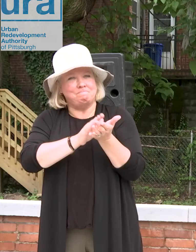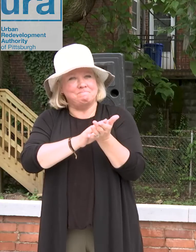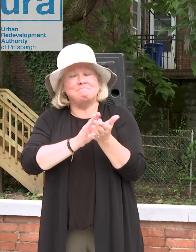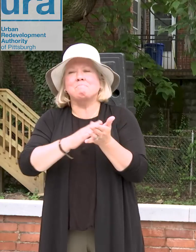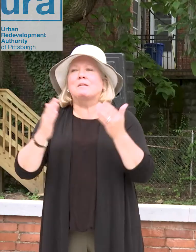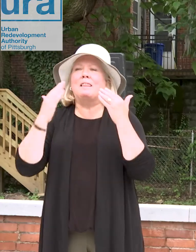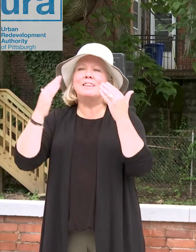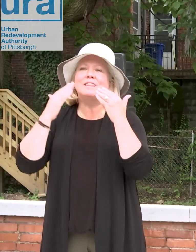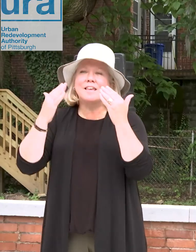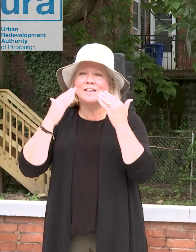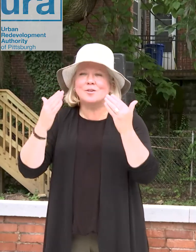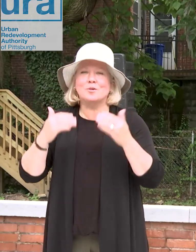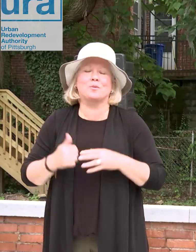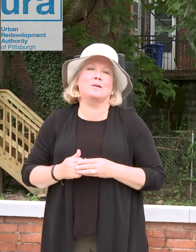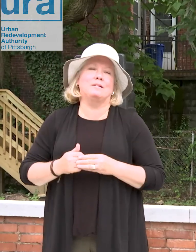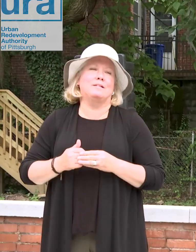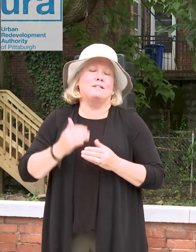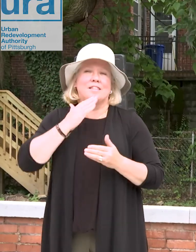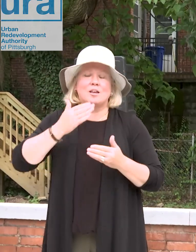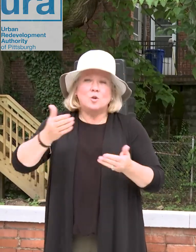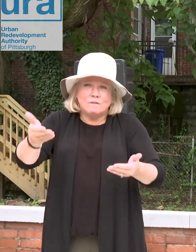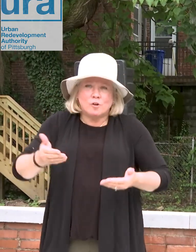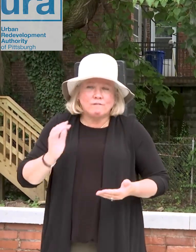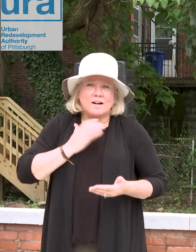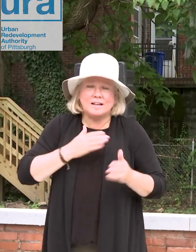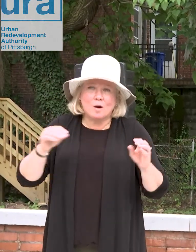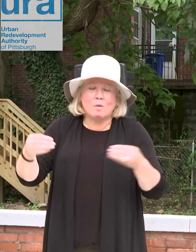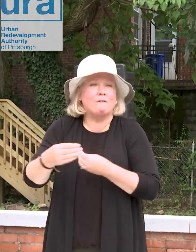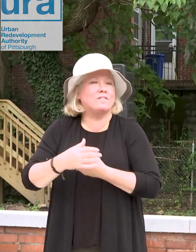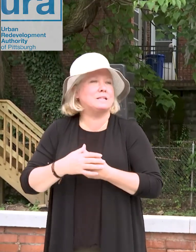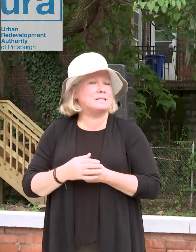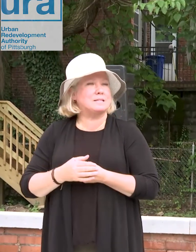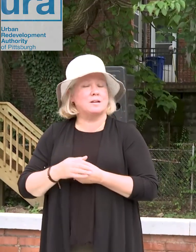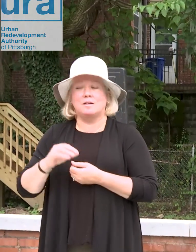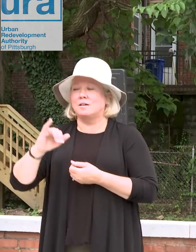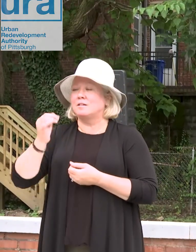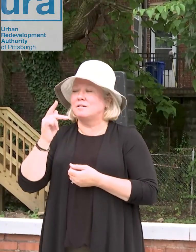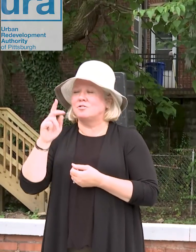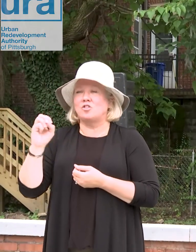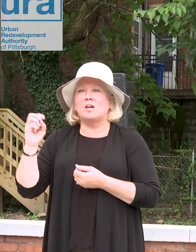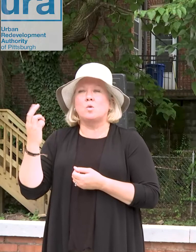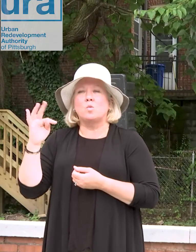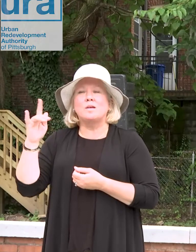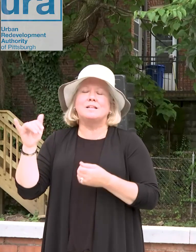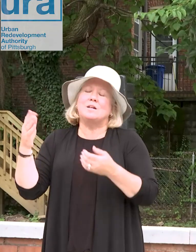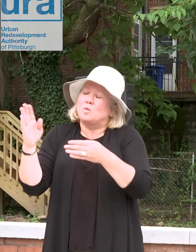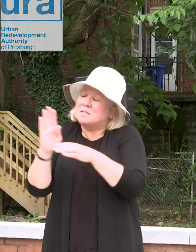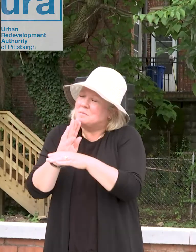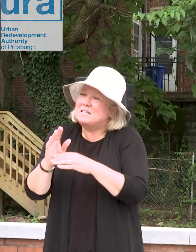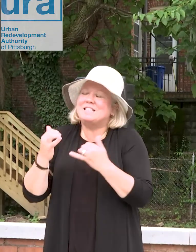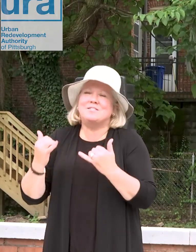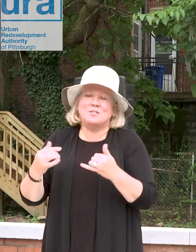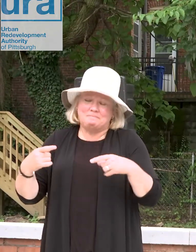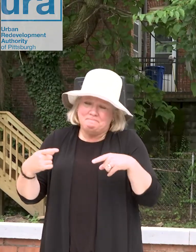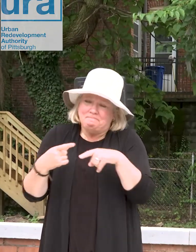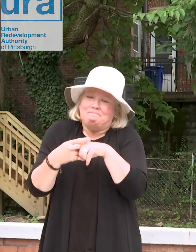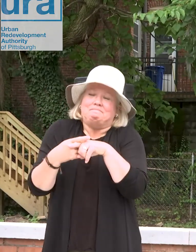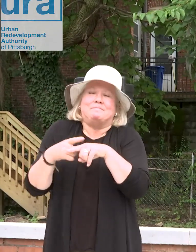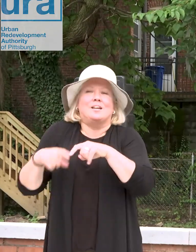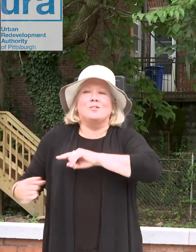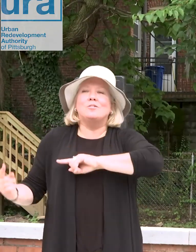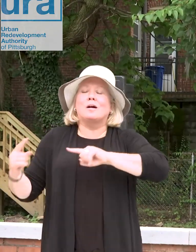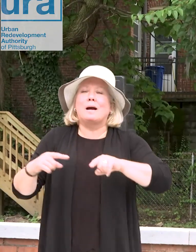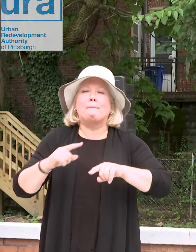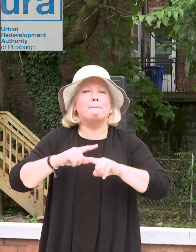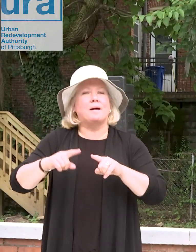So thank you everybody for having me. Thank you everybody for having our office. Although the representative Jake Wheatley was busy, unfortunately, today, he did want to send his